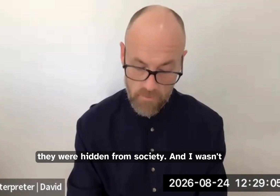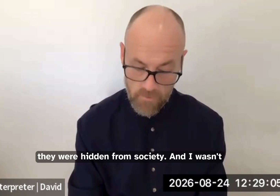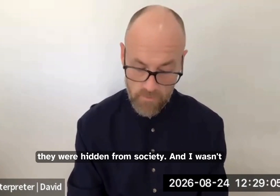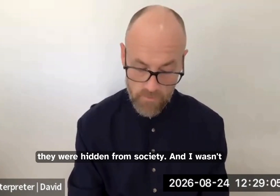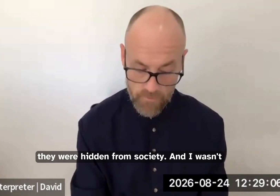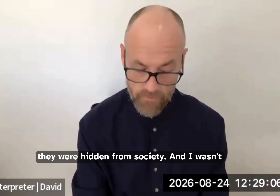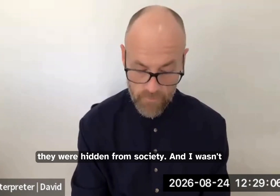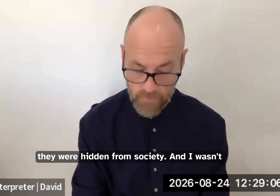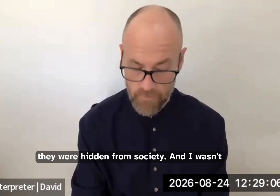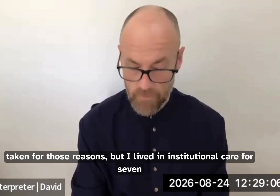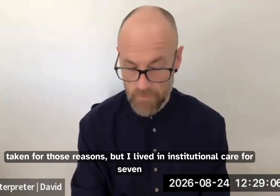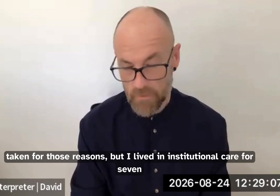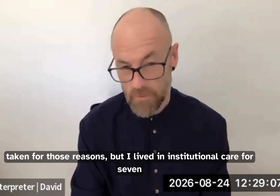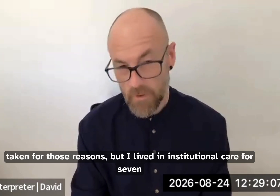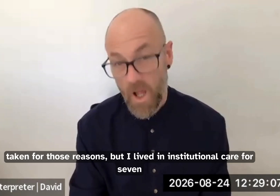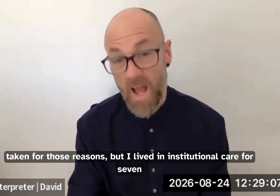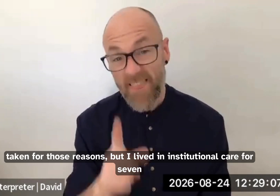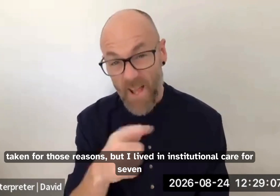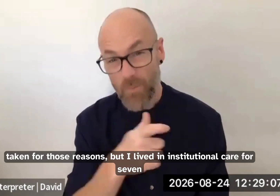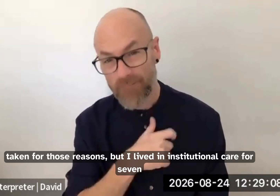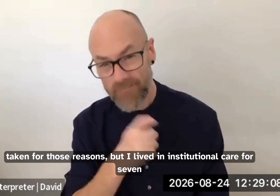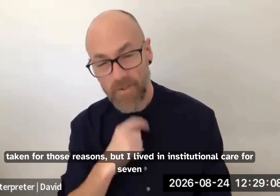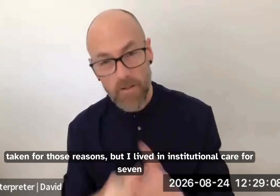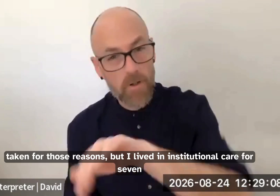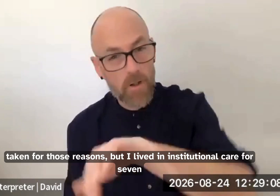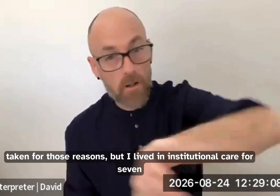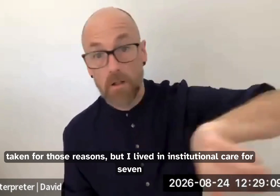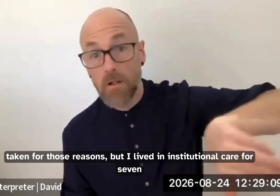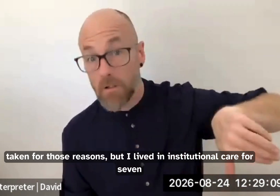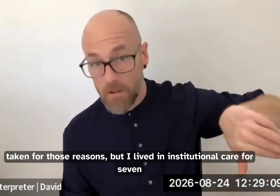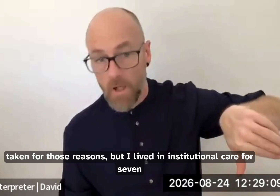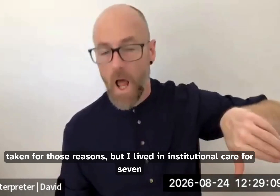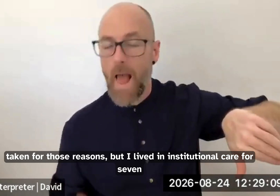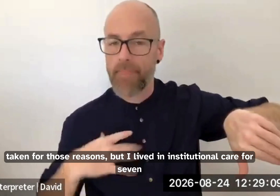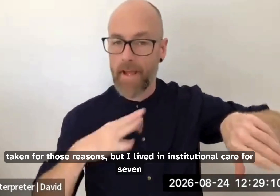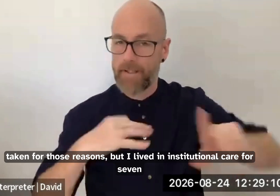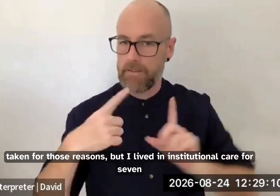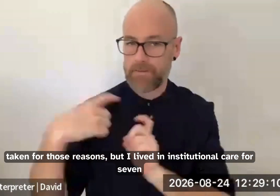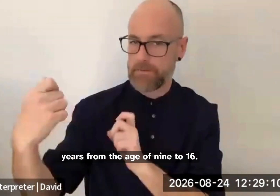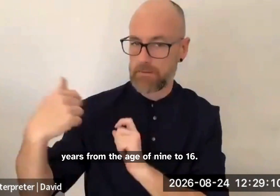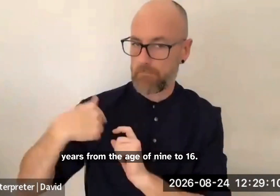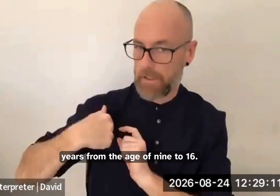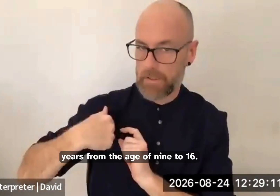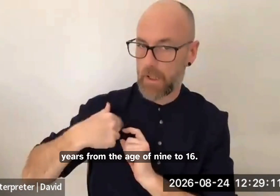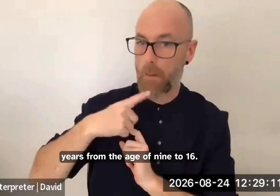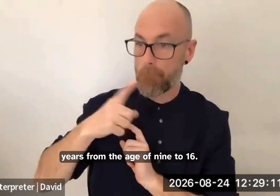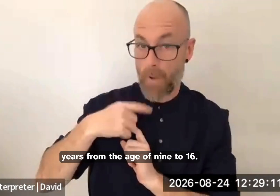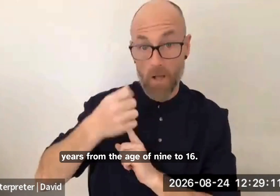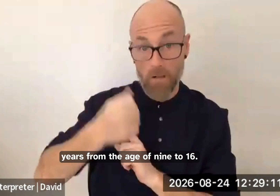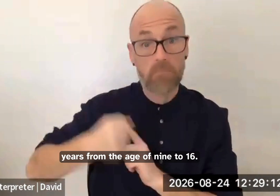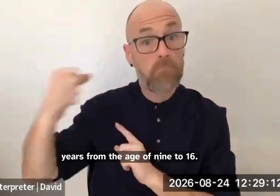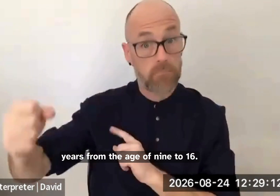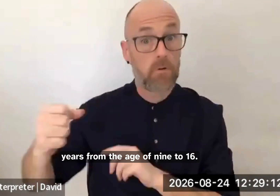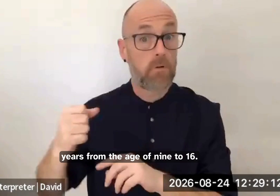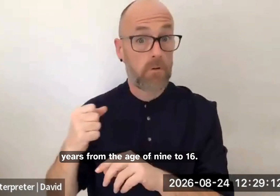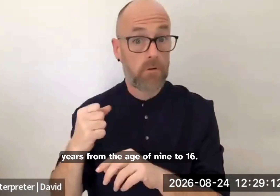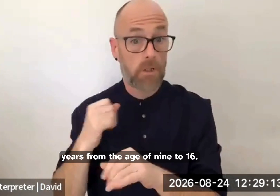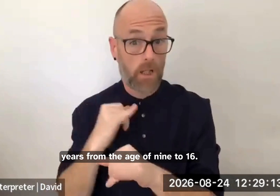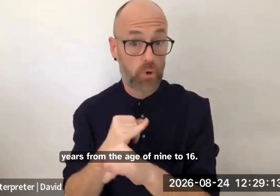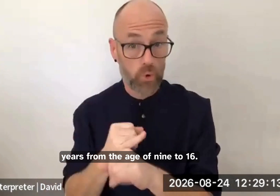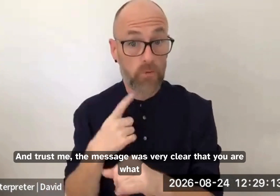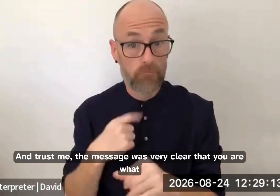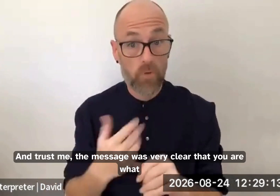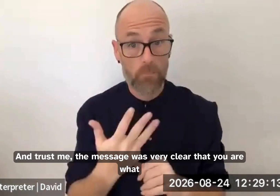and where I wasn't taken for those reasons, but I lived in institutional care for 7 years from the age of 9 to